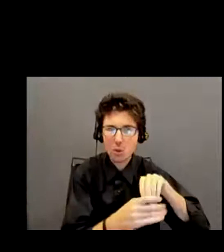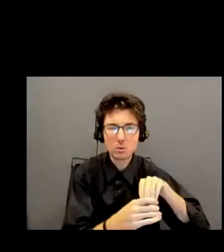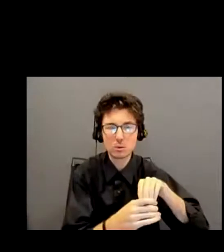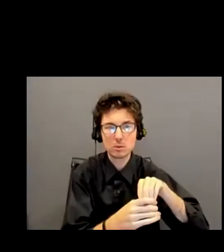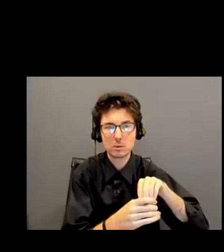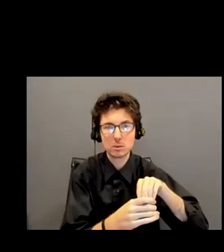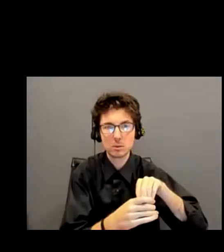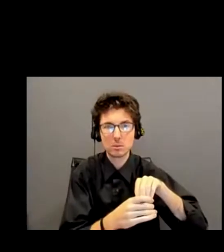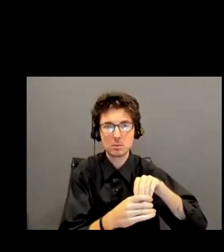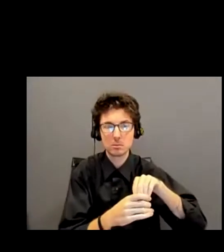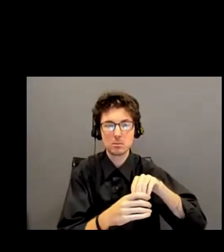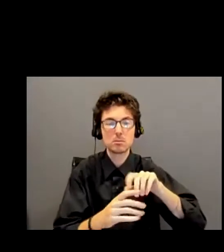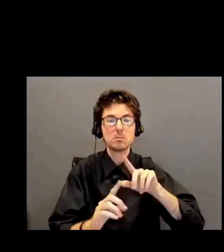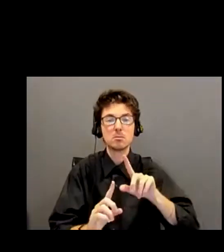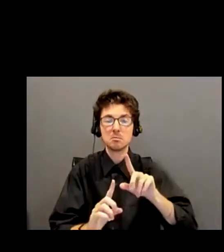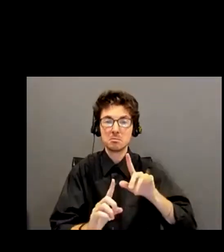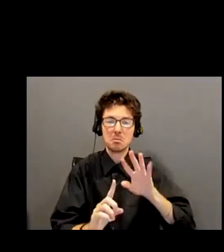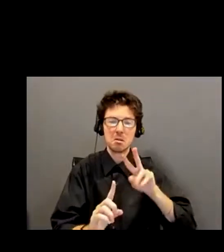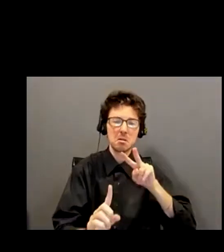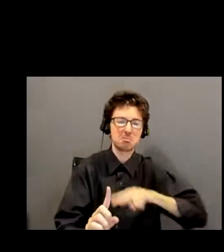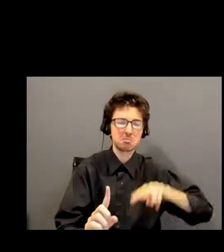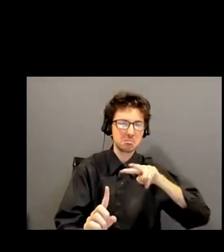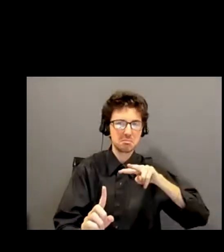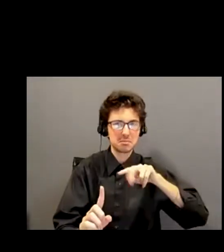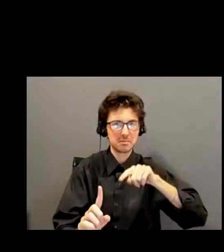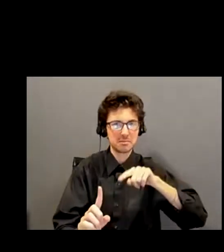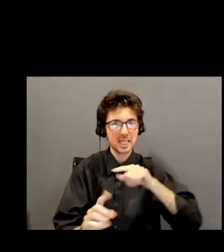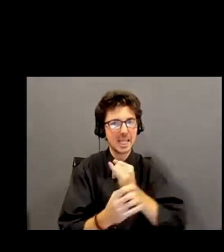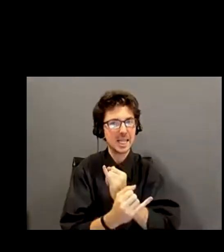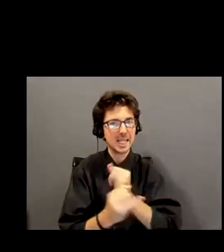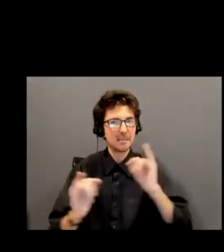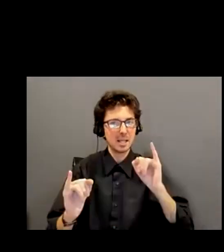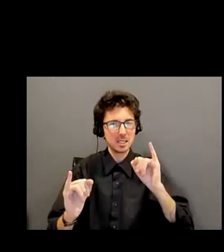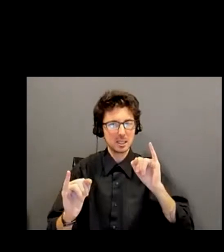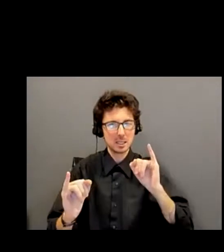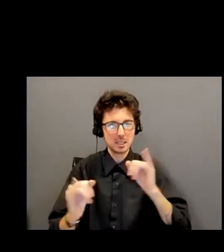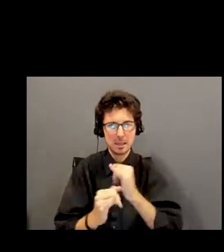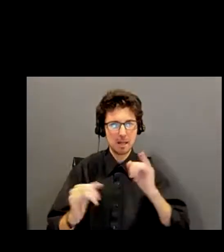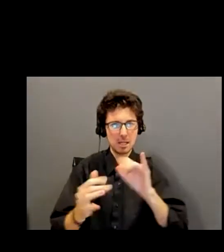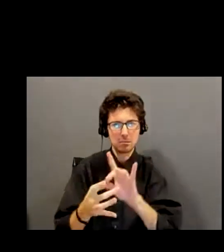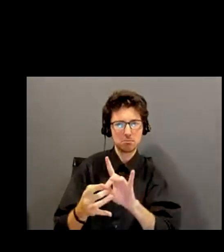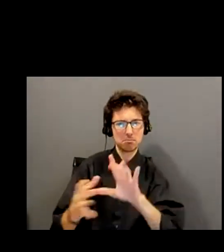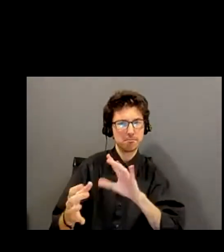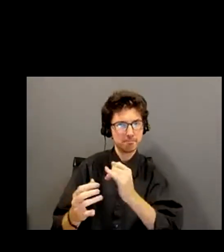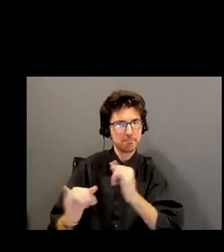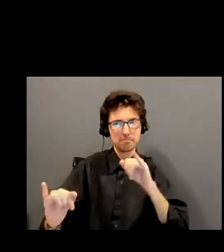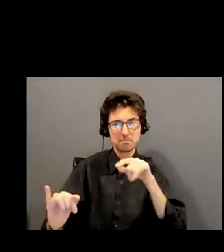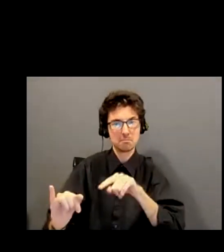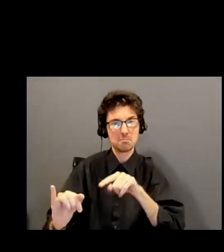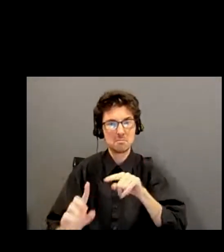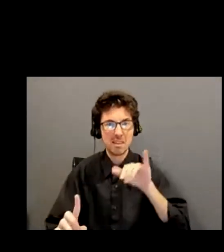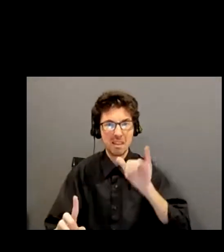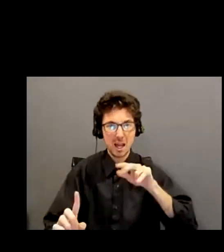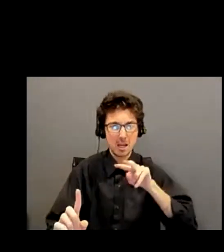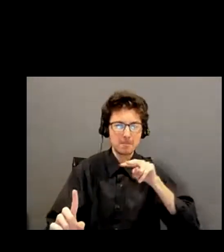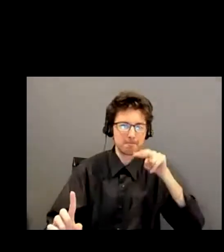about the perception of independence of young persons with disability and the aspiration for the future